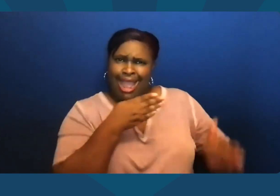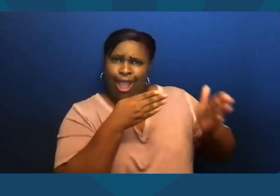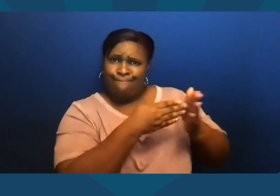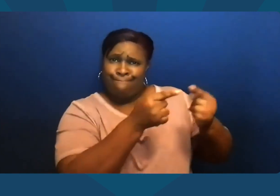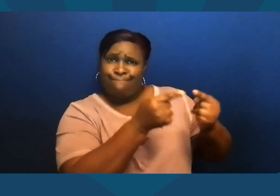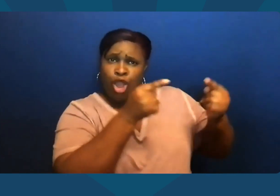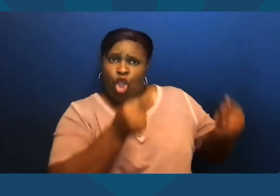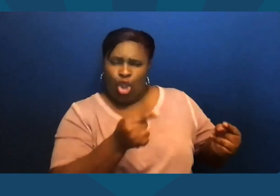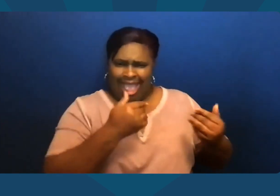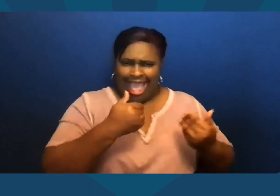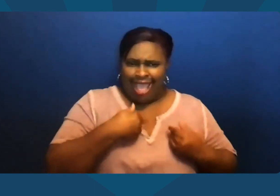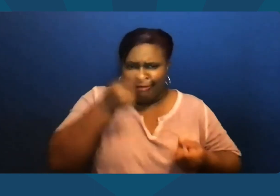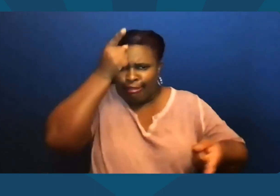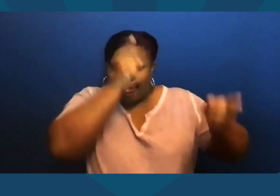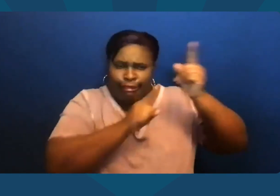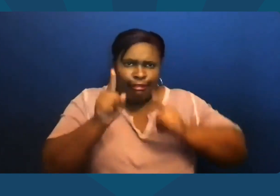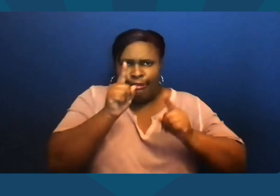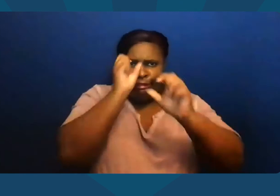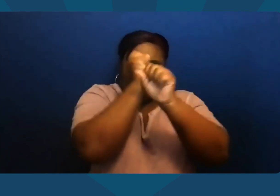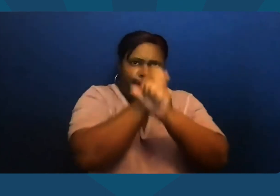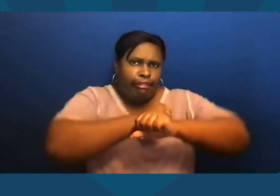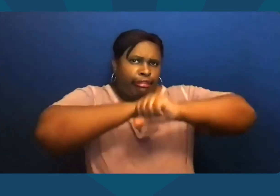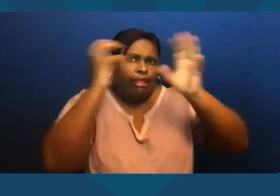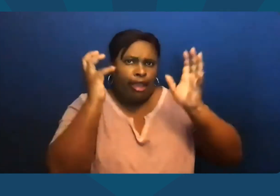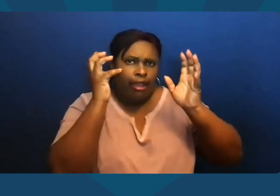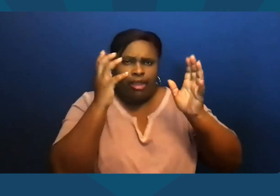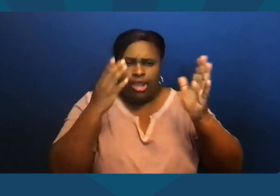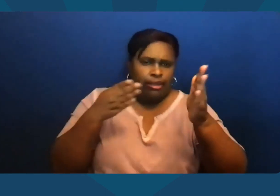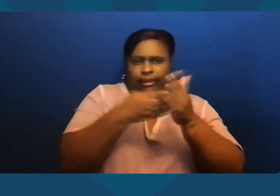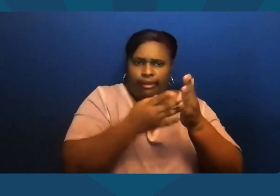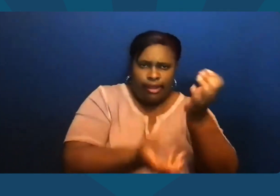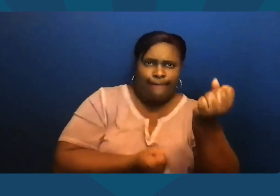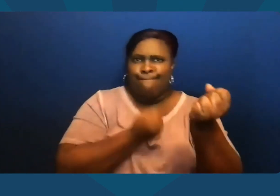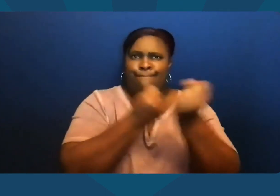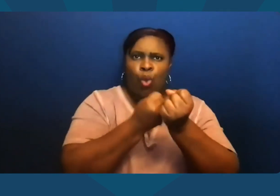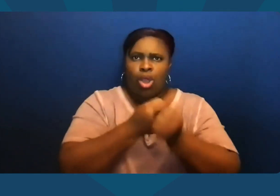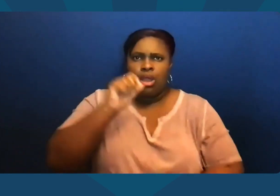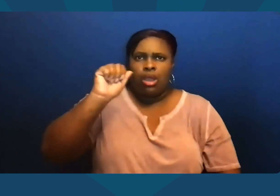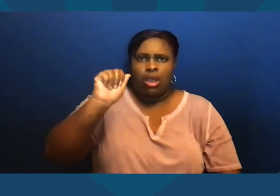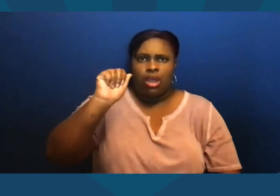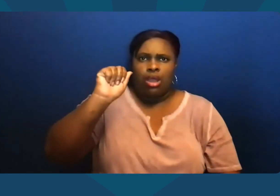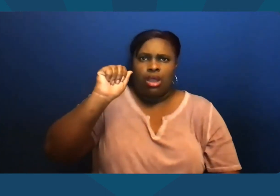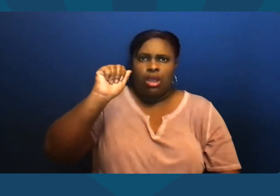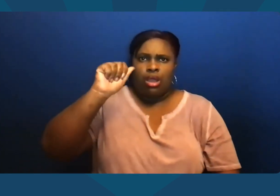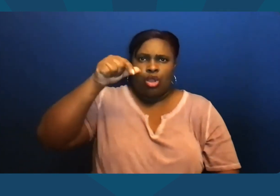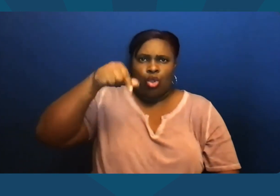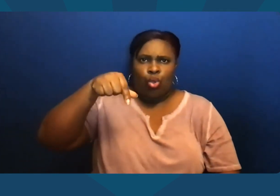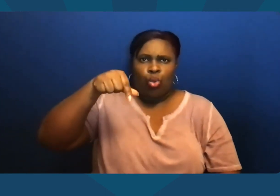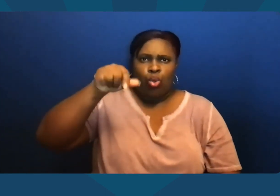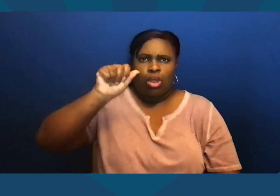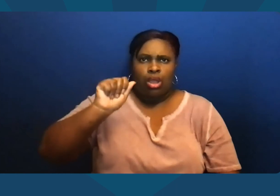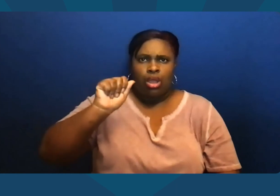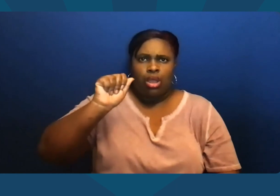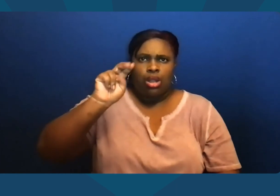my opponent is a conspiracy theorist who supports the QAnon conspiracy theory,